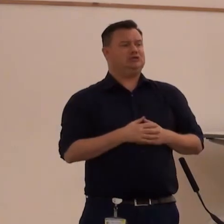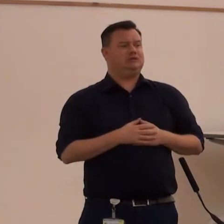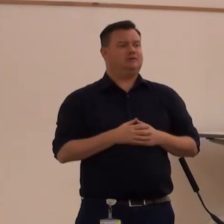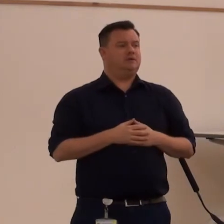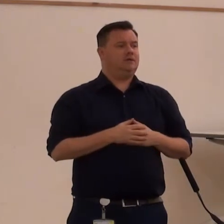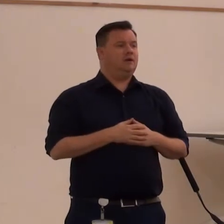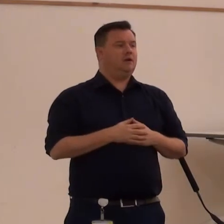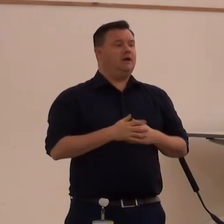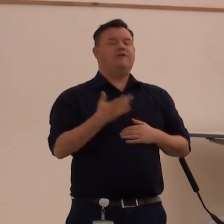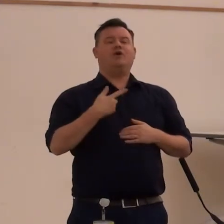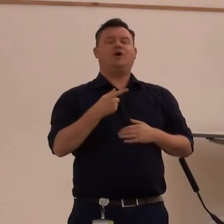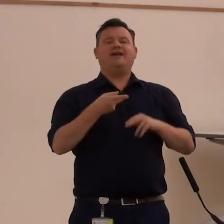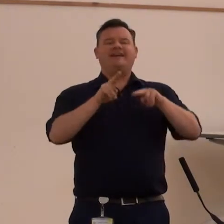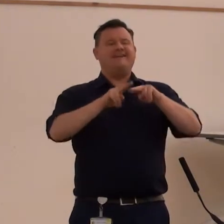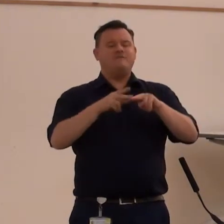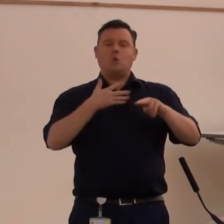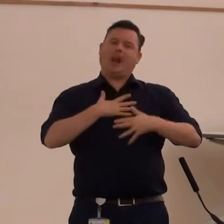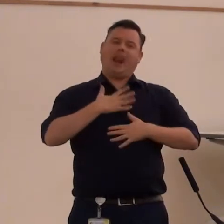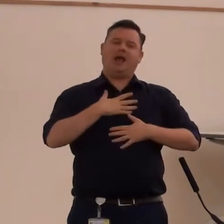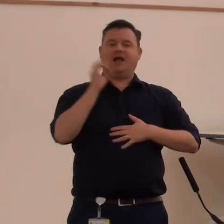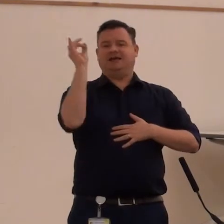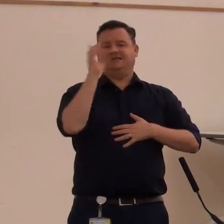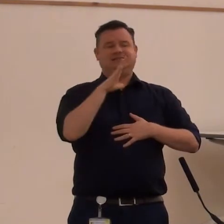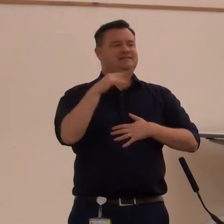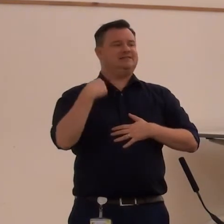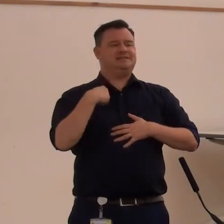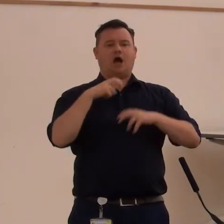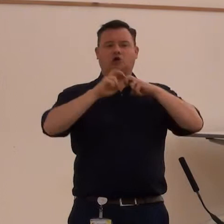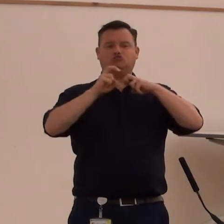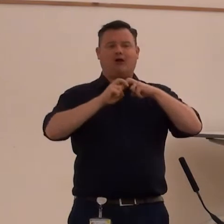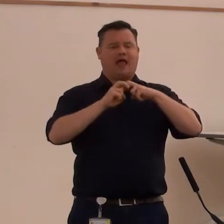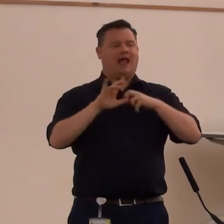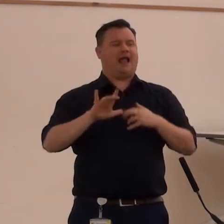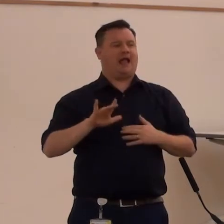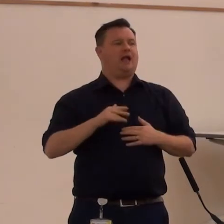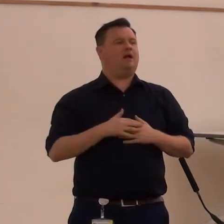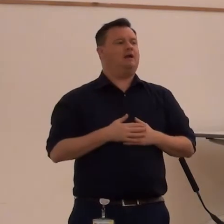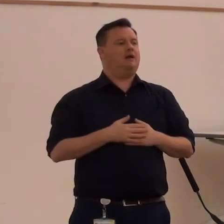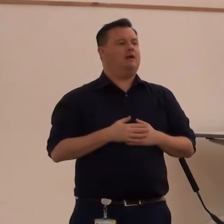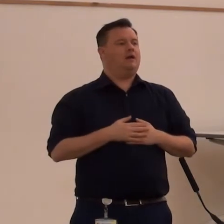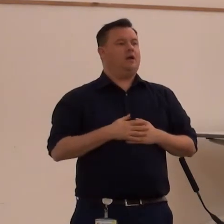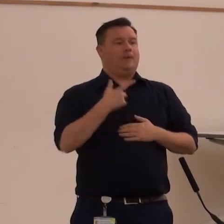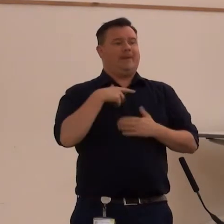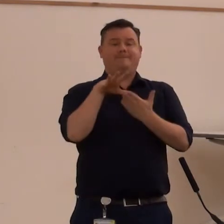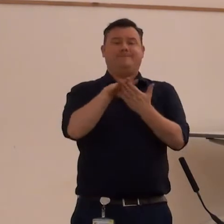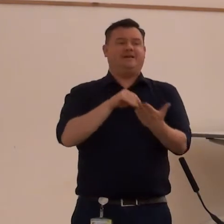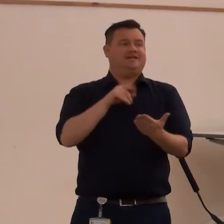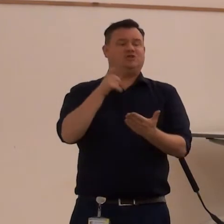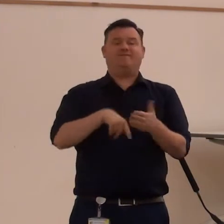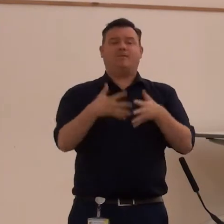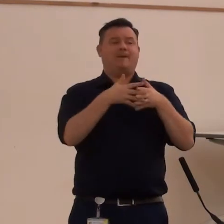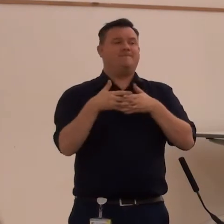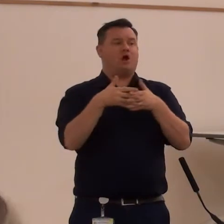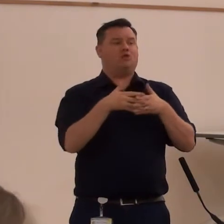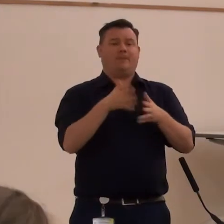said, it's for the Trekkies, if we've got any Trekkies in, it's Star Trek. And we actually nicked this from the States, because